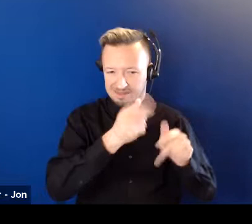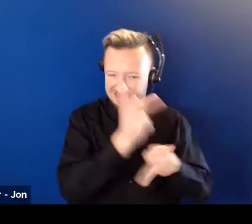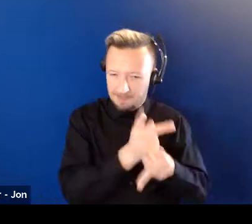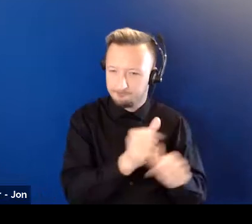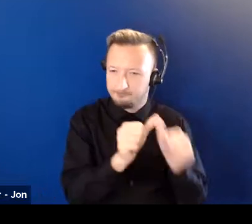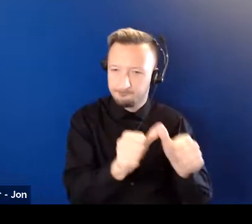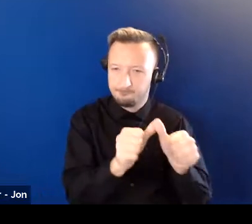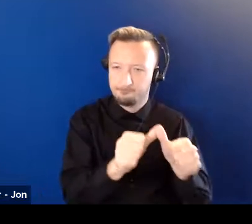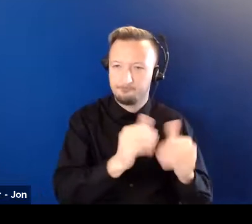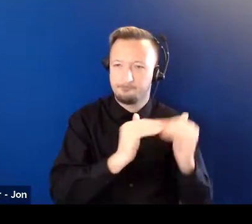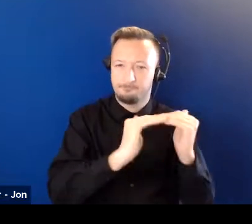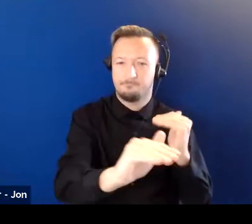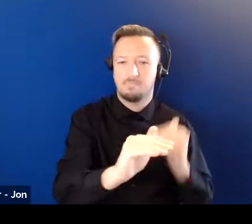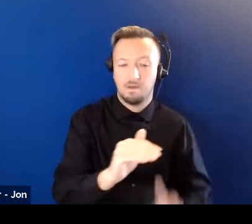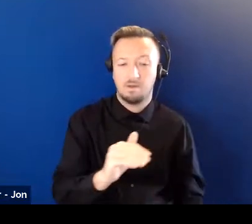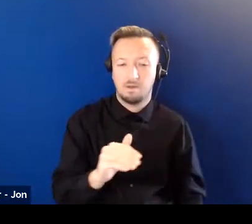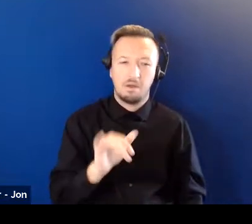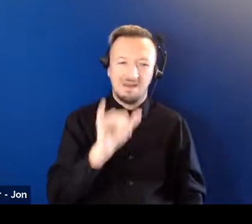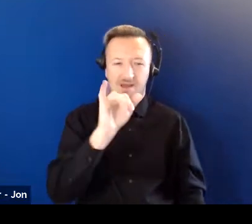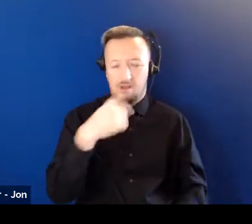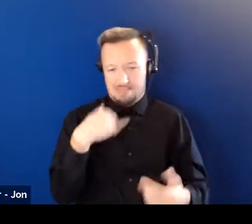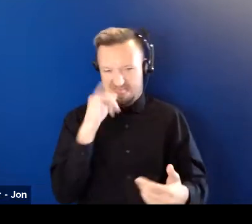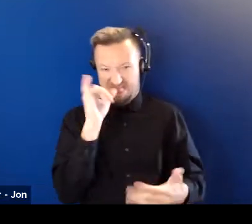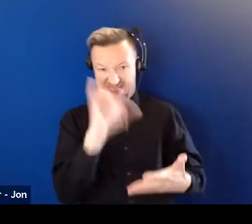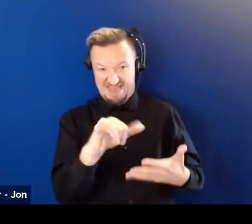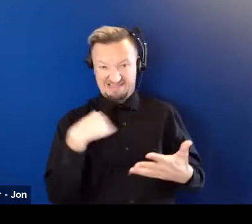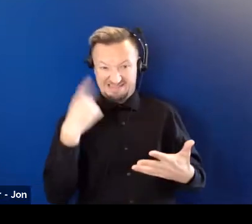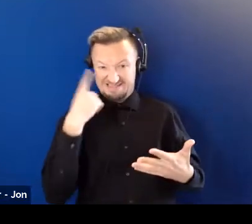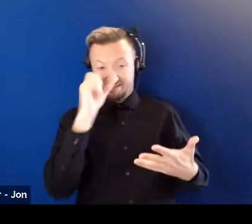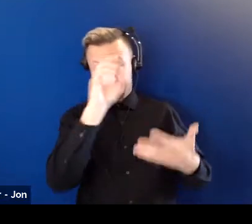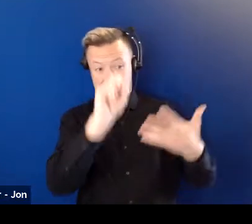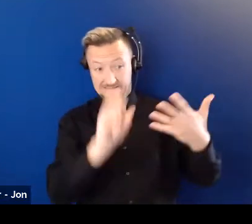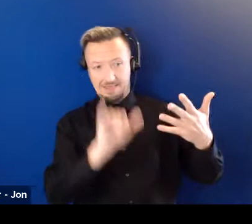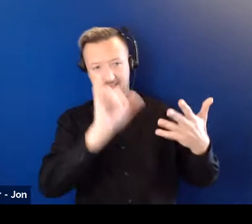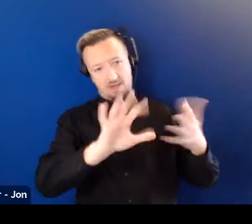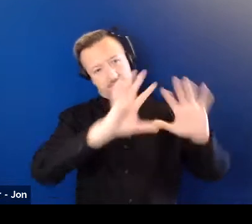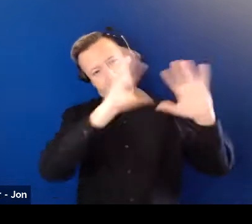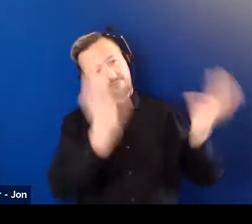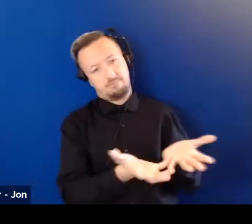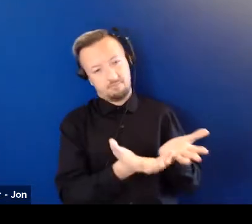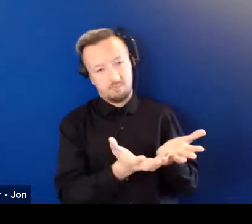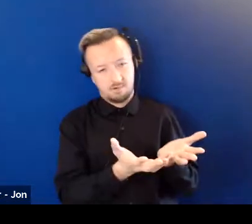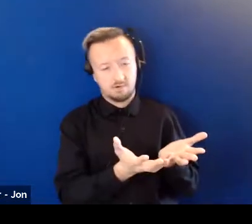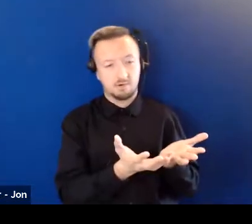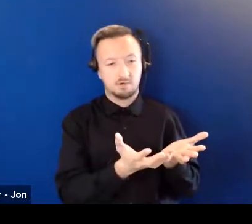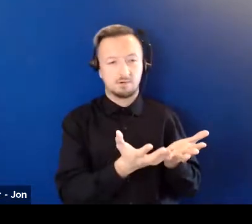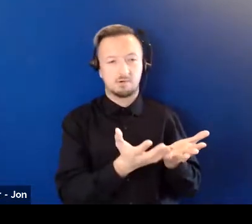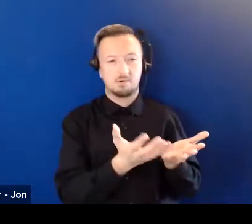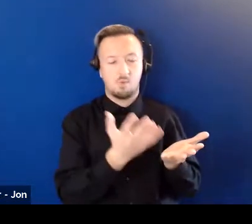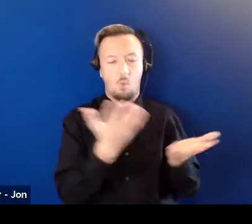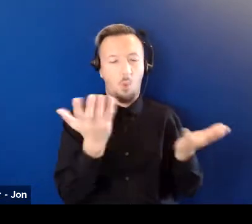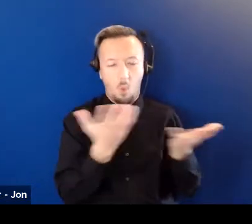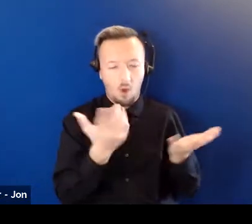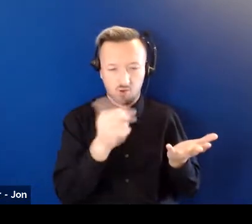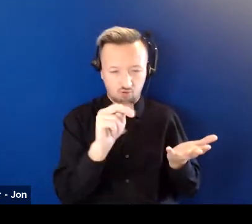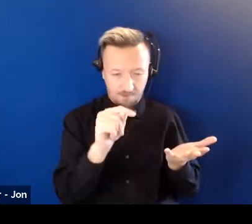And so I just wanted to give you a brief overview of what the SEEKS grant is. There was one award in the